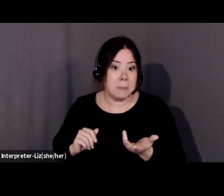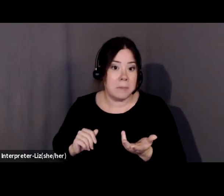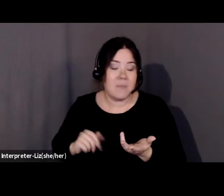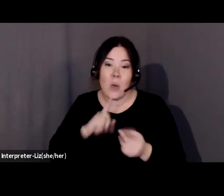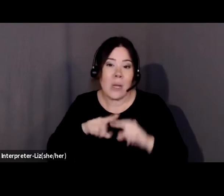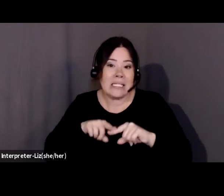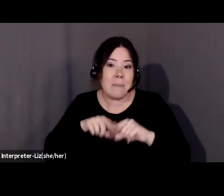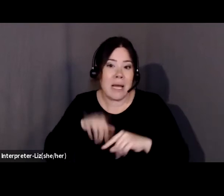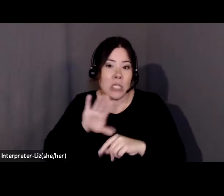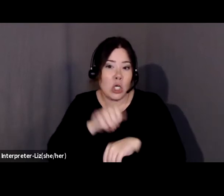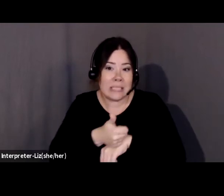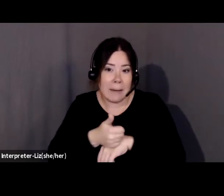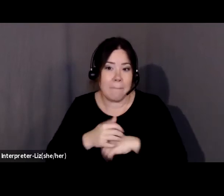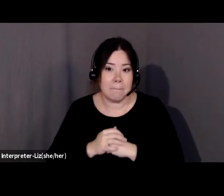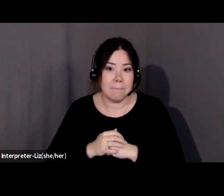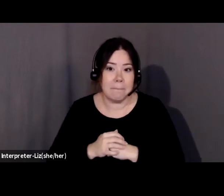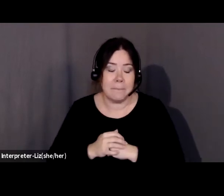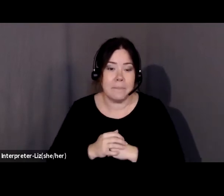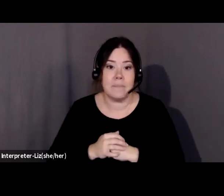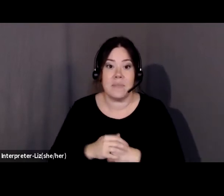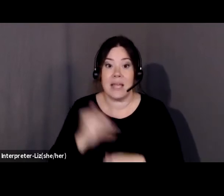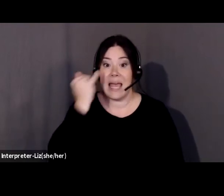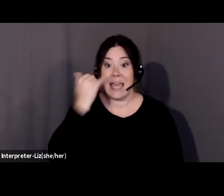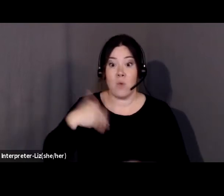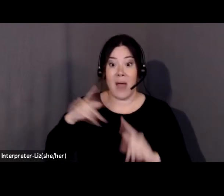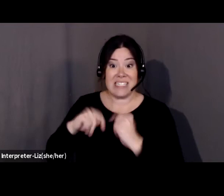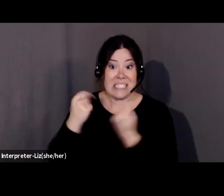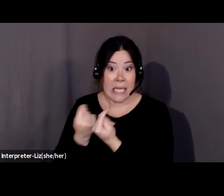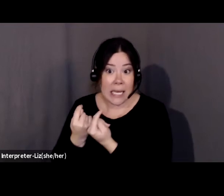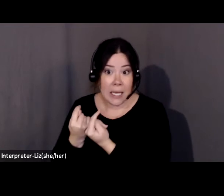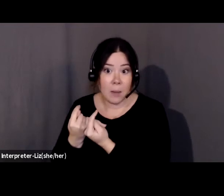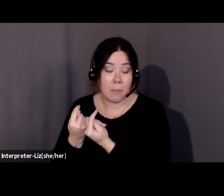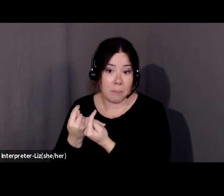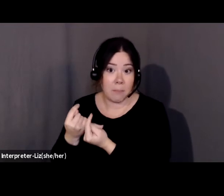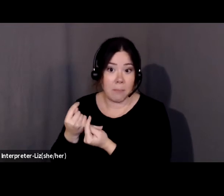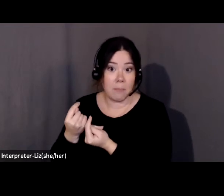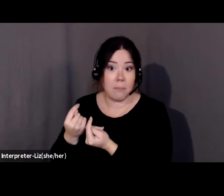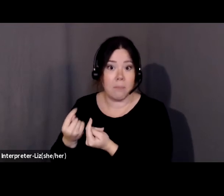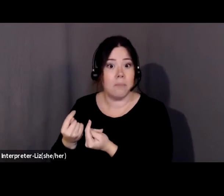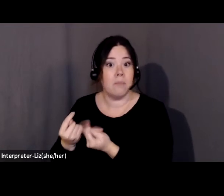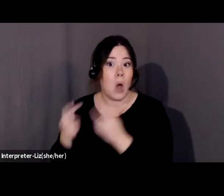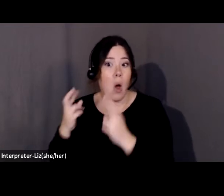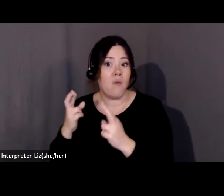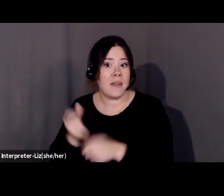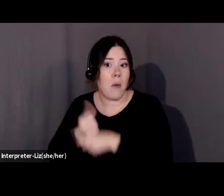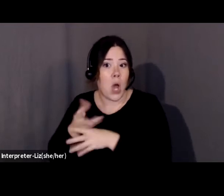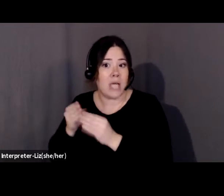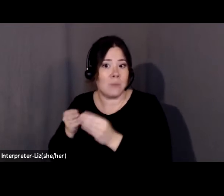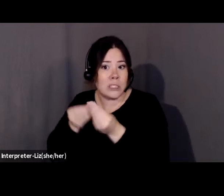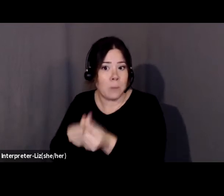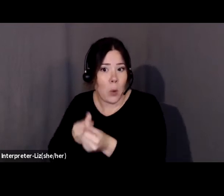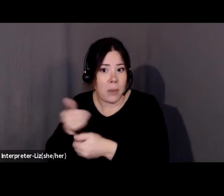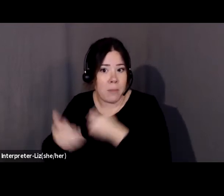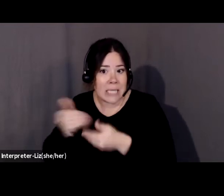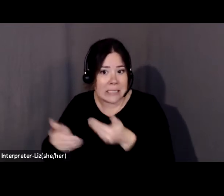dependent on your setup. If you have a podcast team, hopefully that will lead it to be a little bit of a smoother process with a little bit more